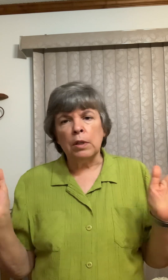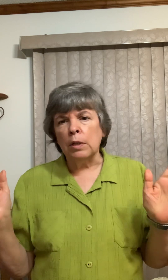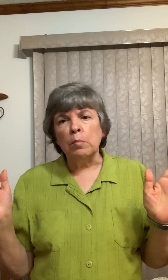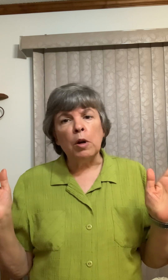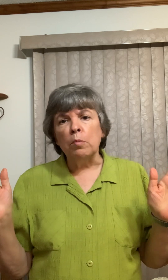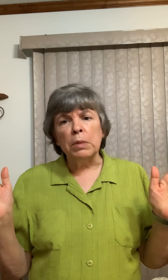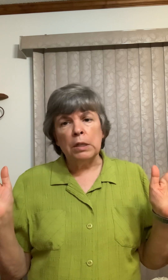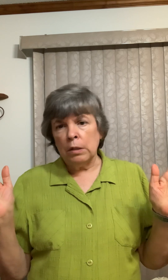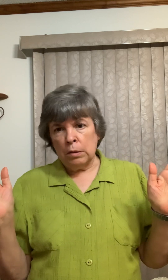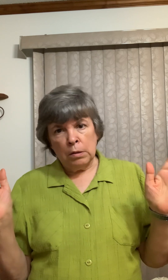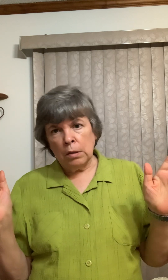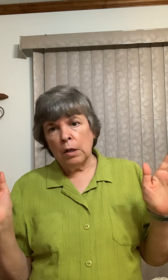omit it.